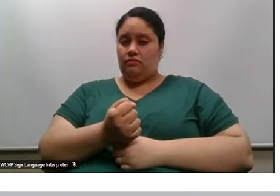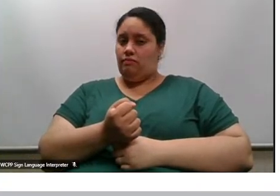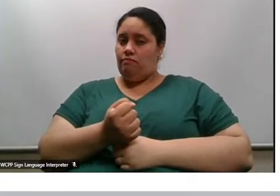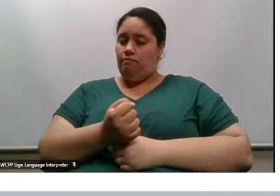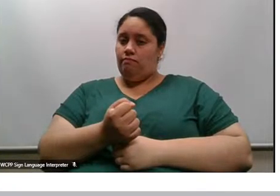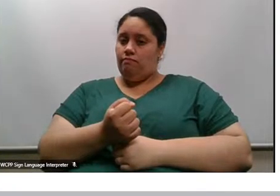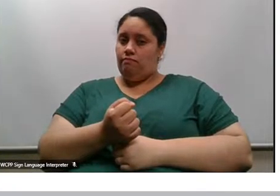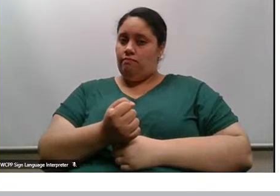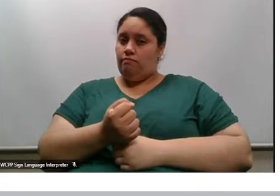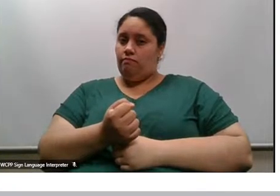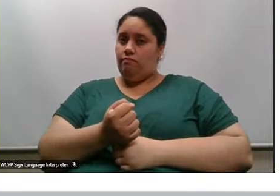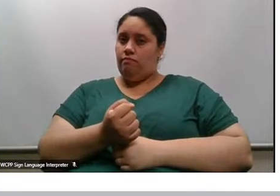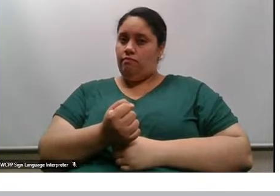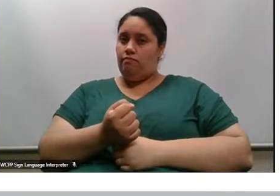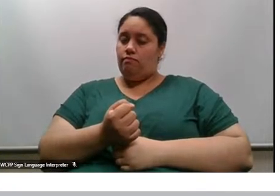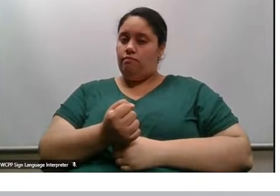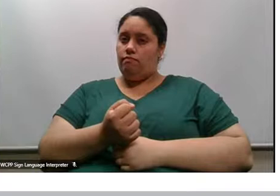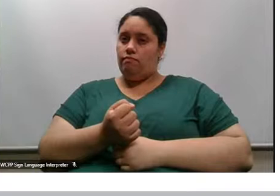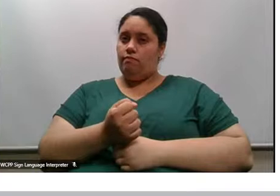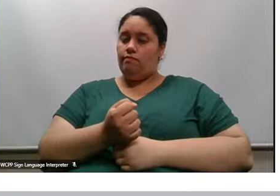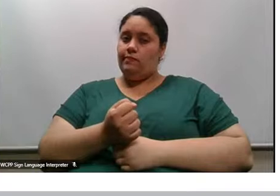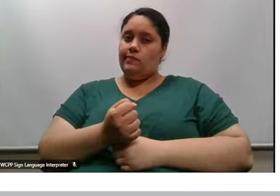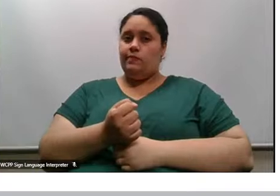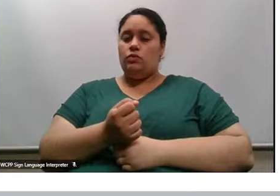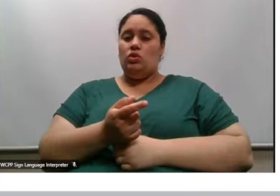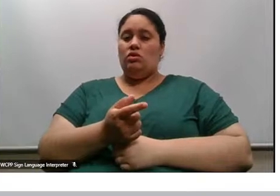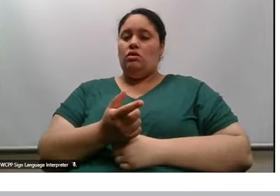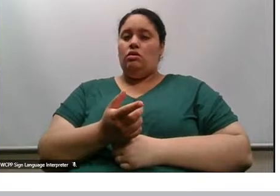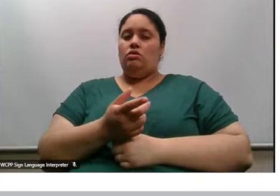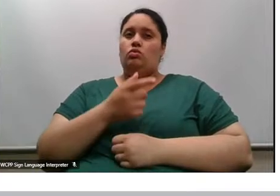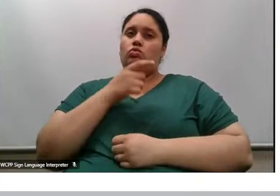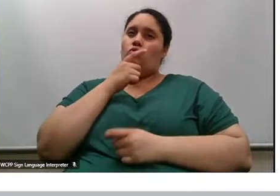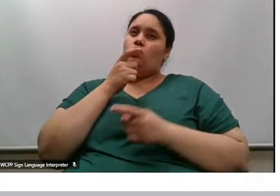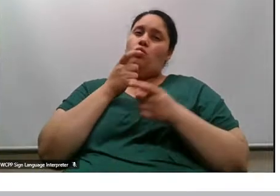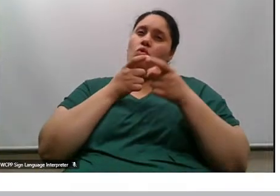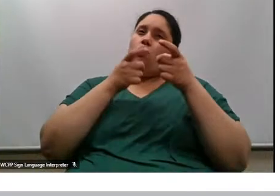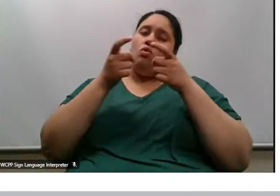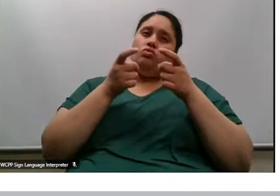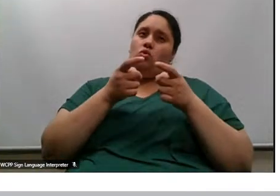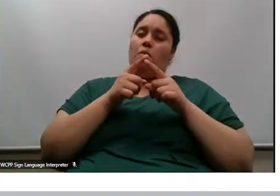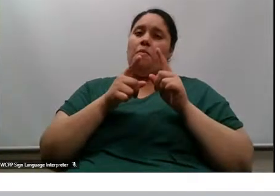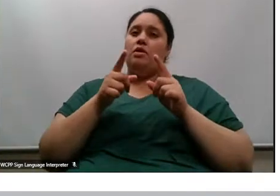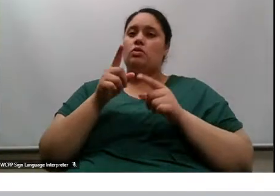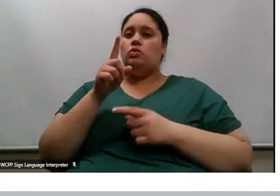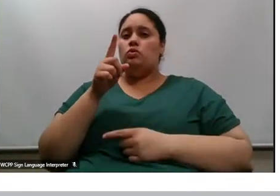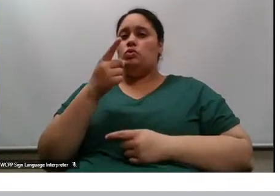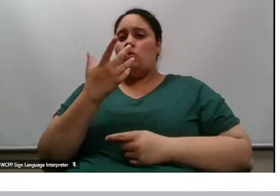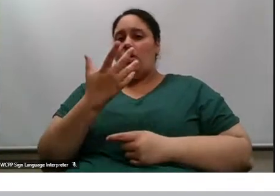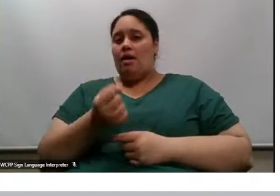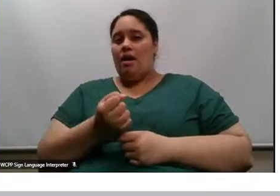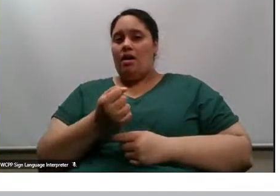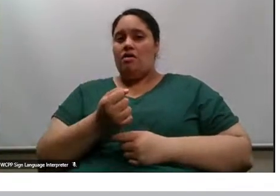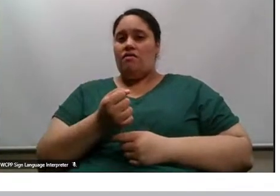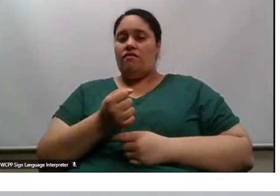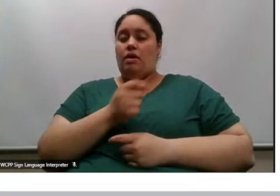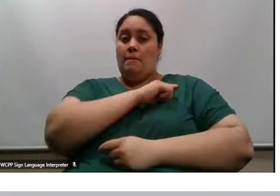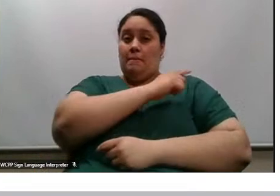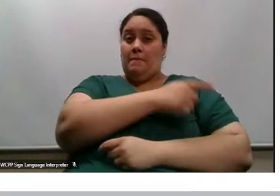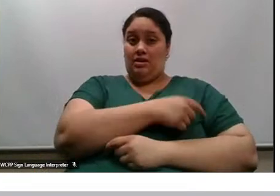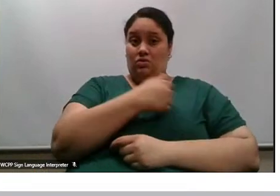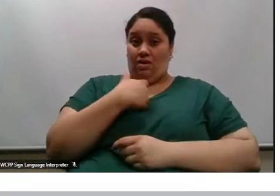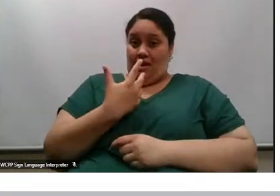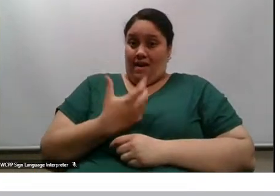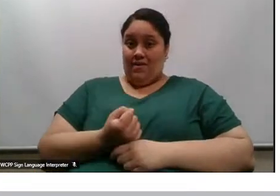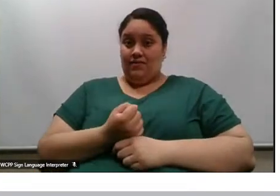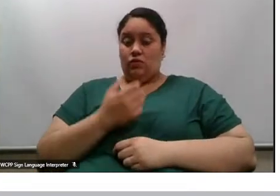I fear to use the word, or I'm reluctant to use the word control, but do we have the capacity to